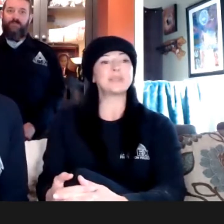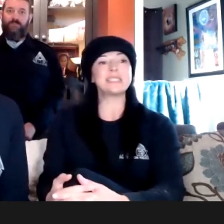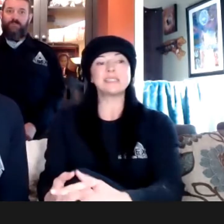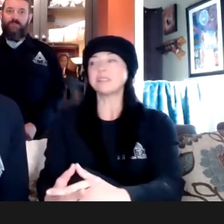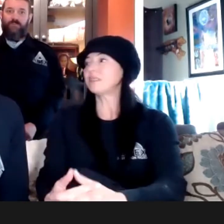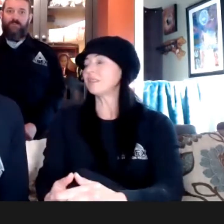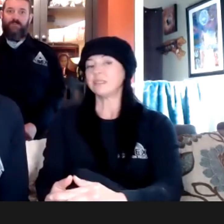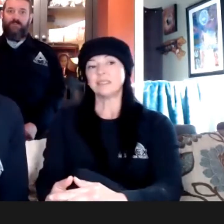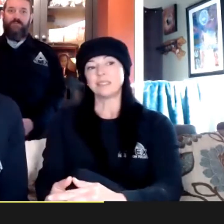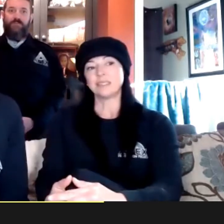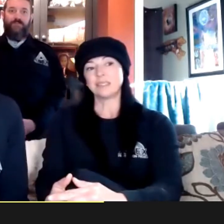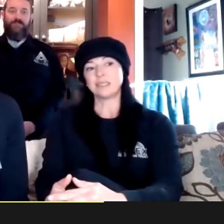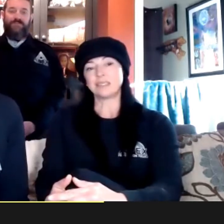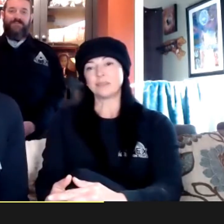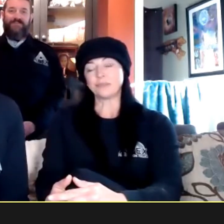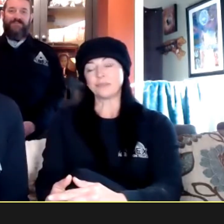gosh,